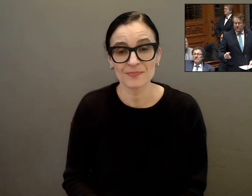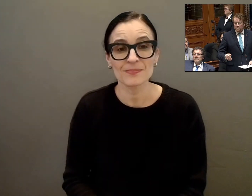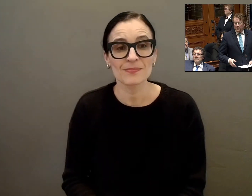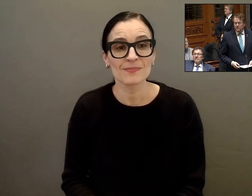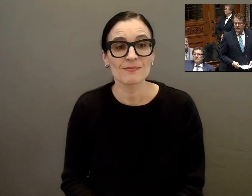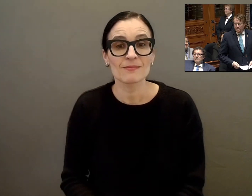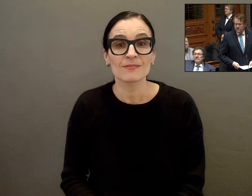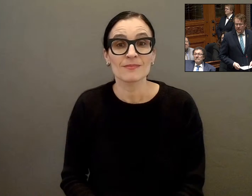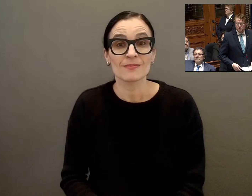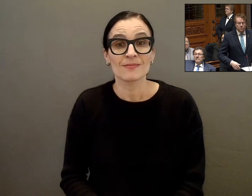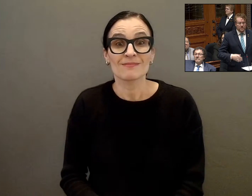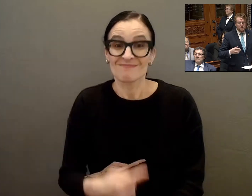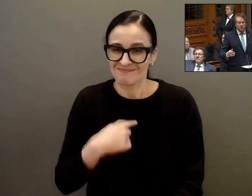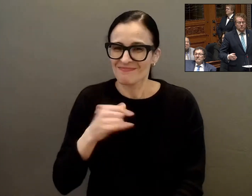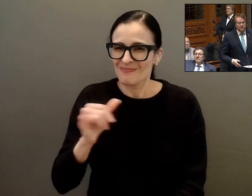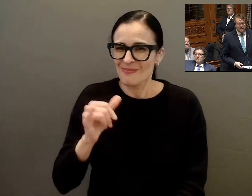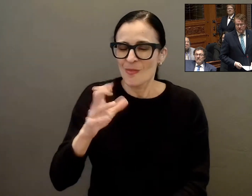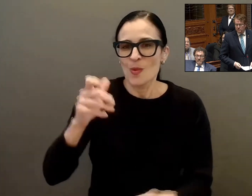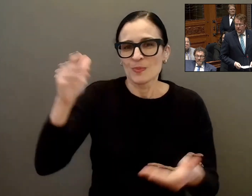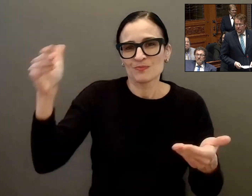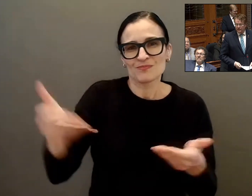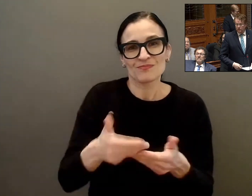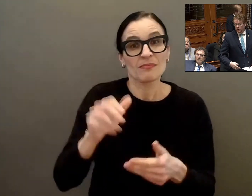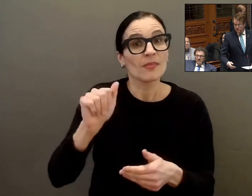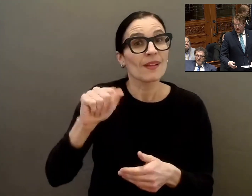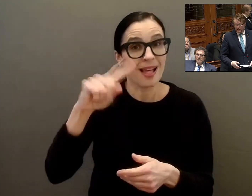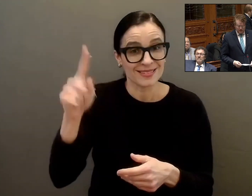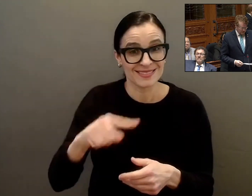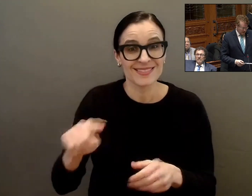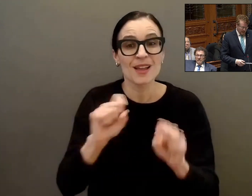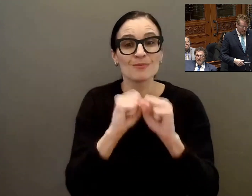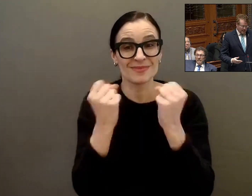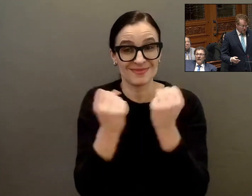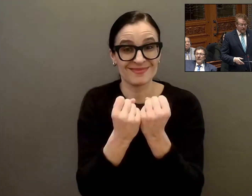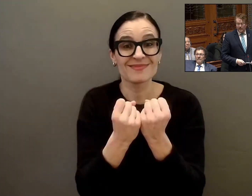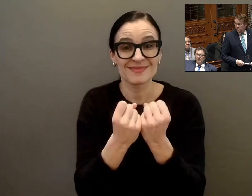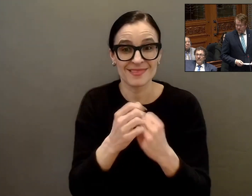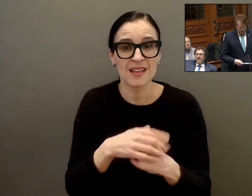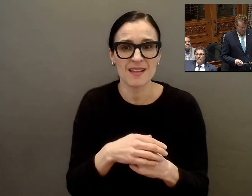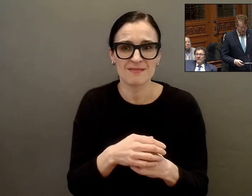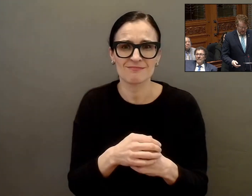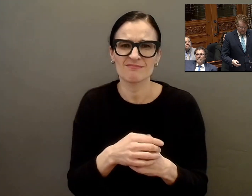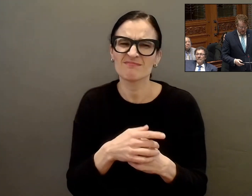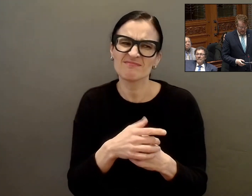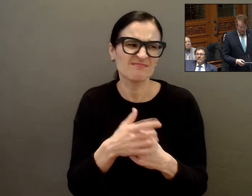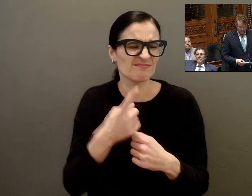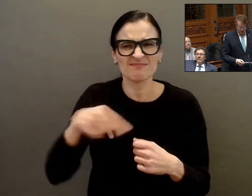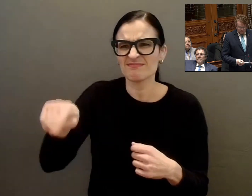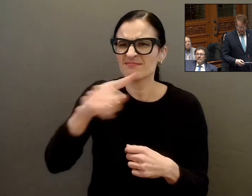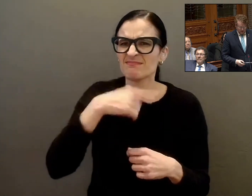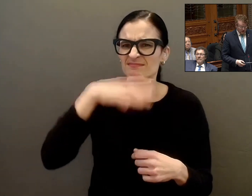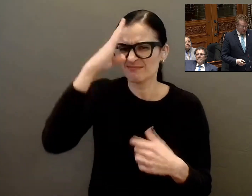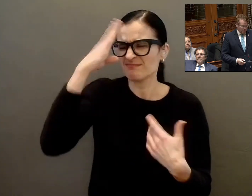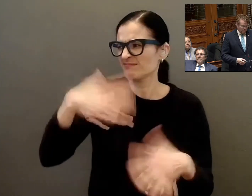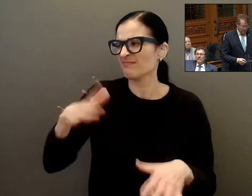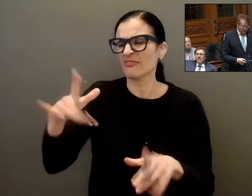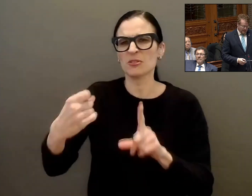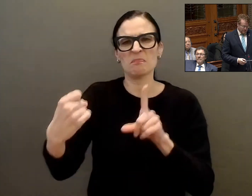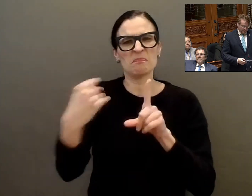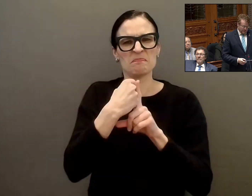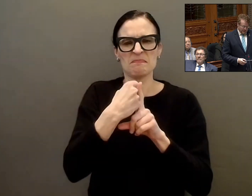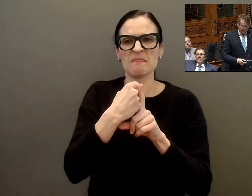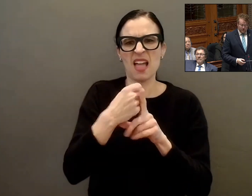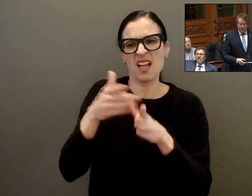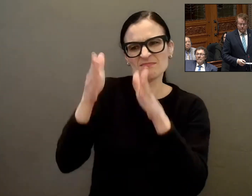I don't think there's anybody in this House who doesn't know somebody that's been affected or is affected. So I'd like to introduce Jennifer Lyle, Paula Brill,